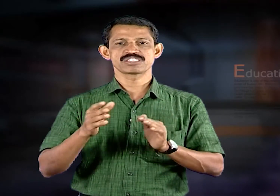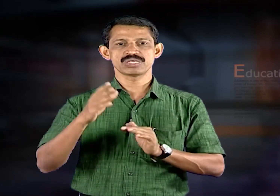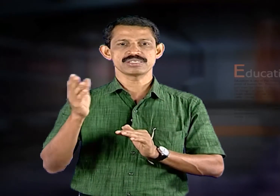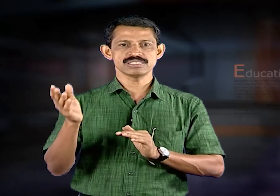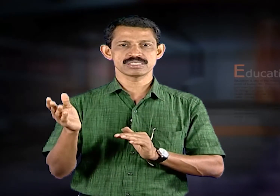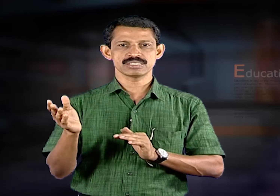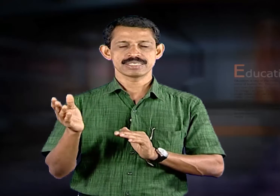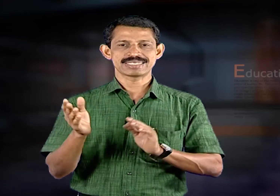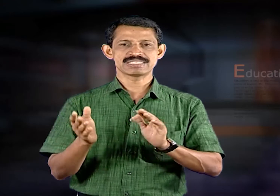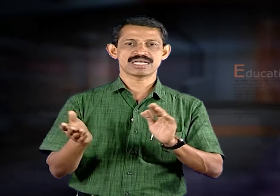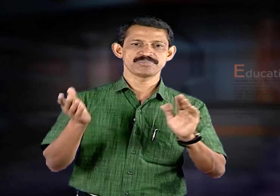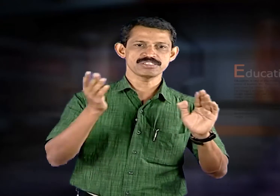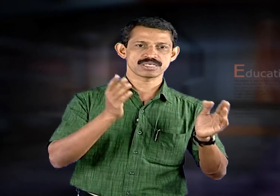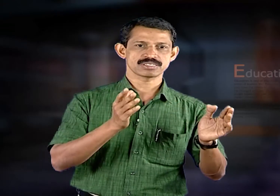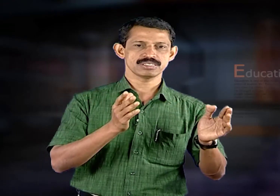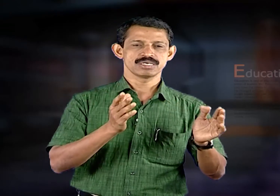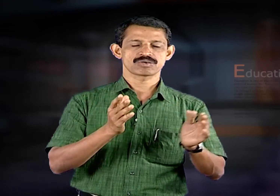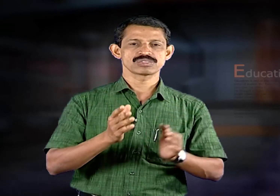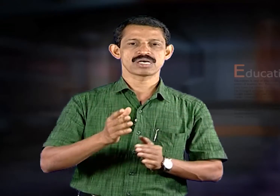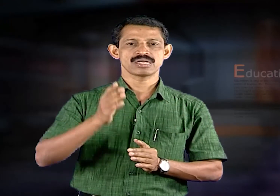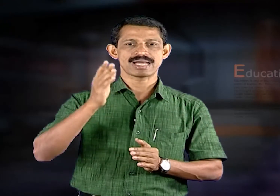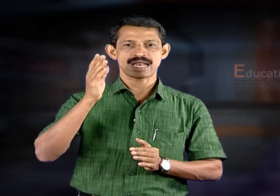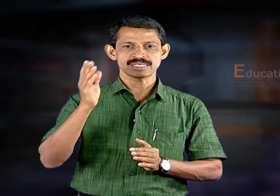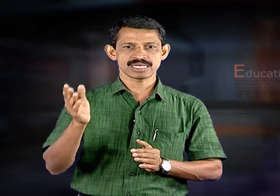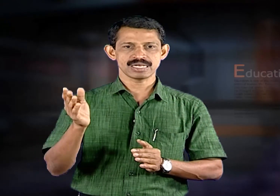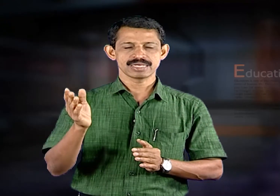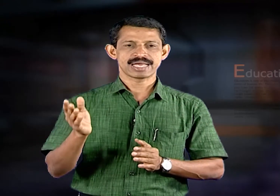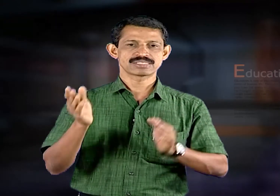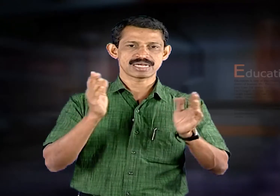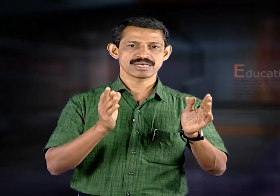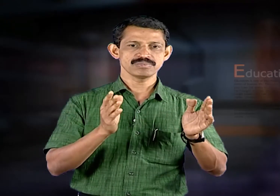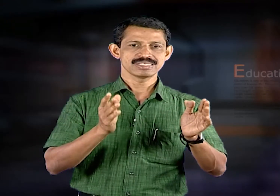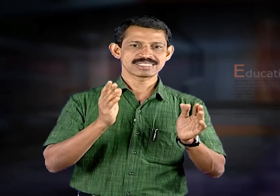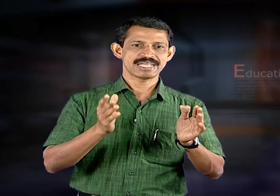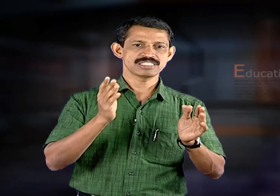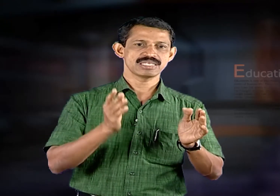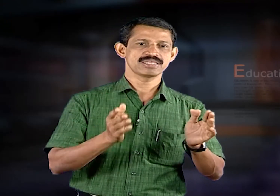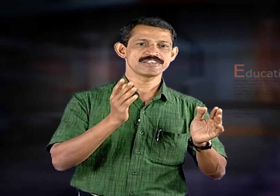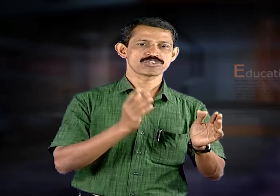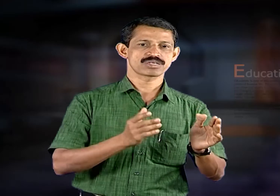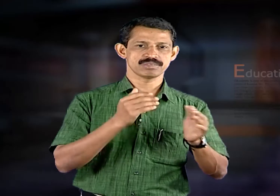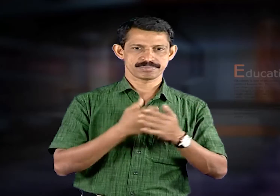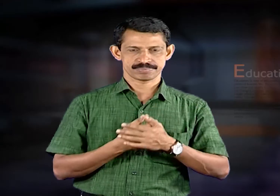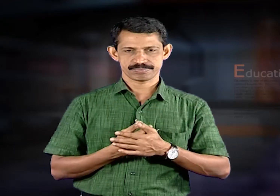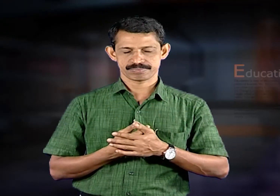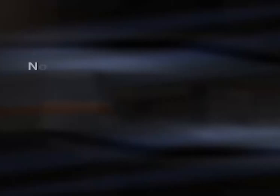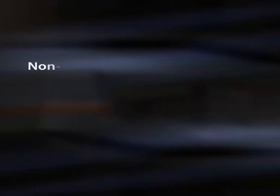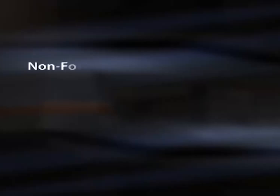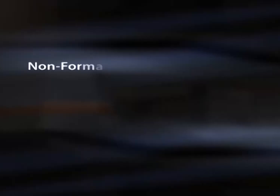student teacher and teacher administrator roles are hierarchical and seldom change in the short term.